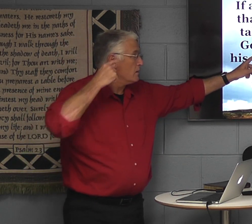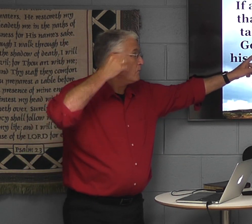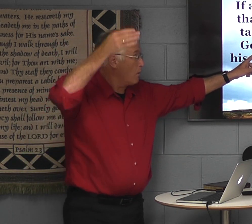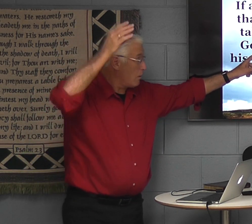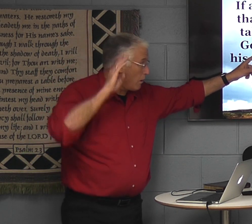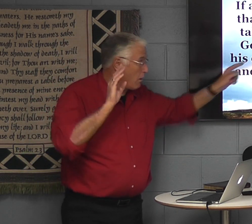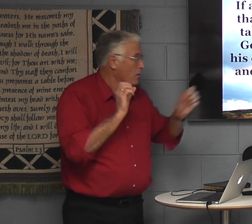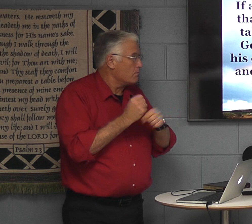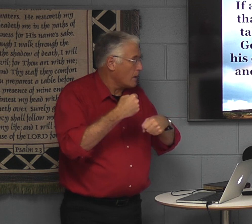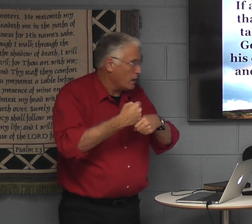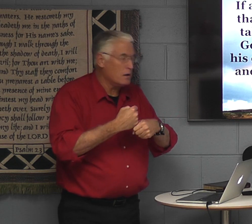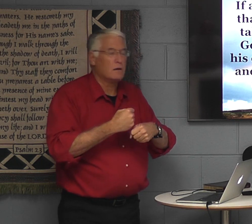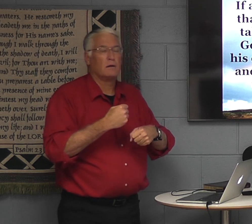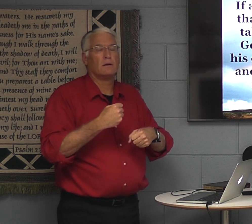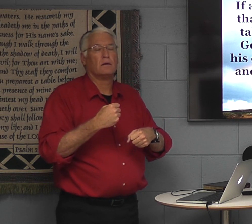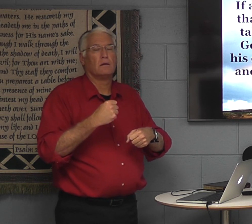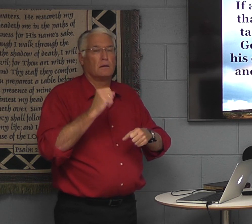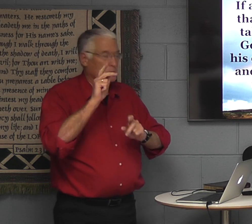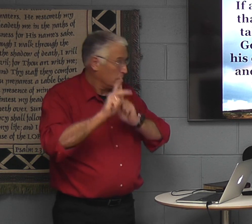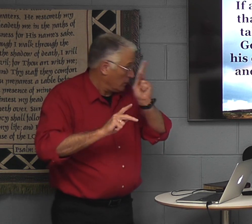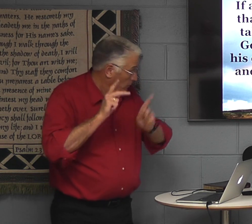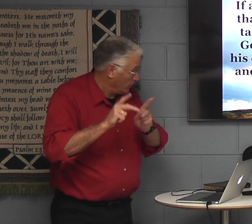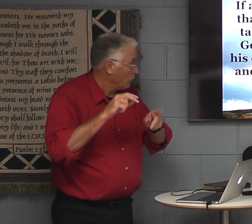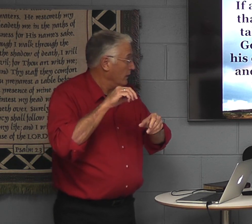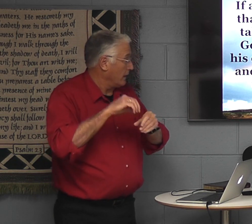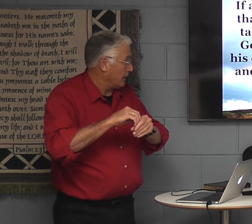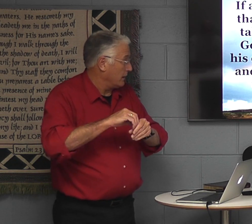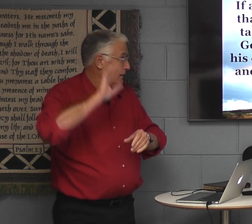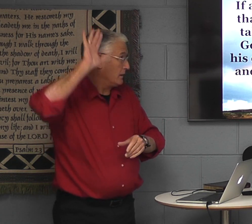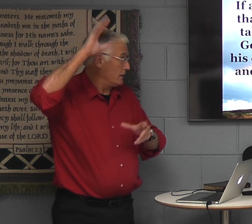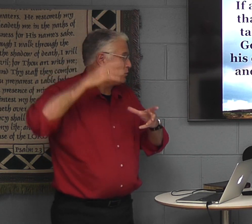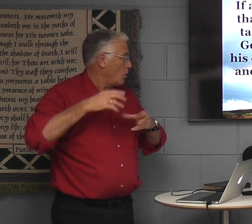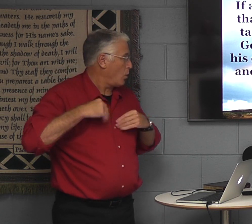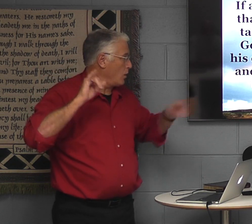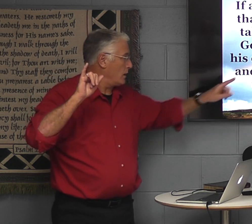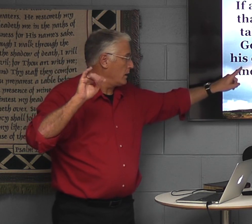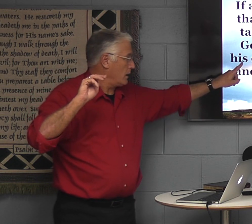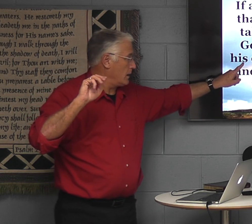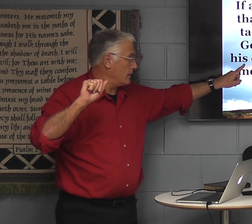And why? It's because God made human beings in His own image.